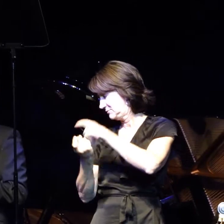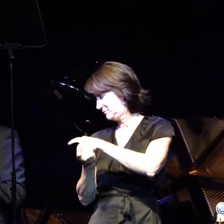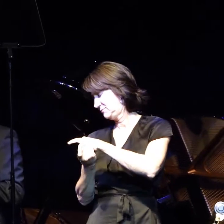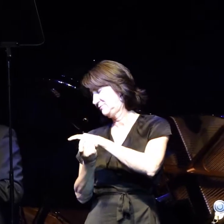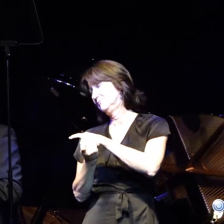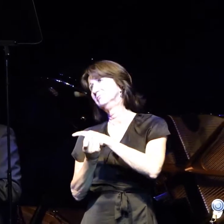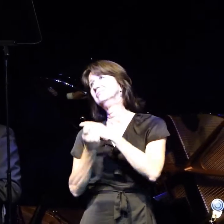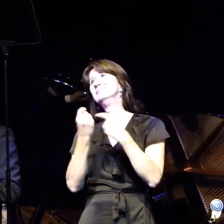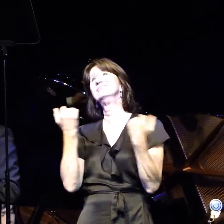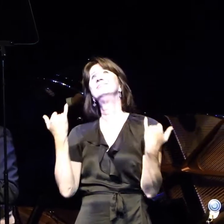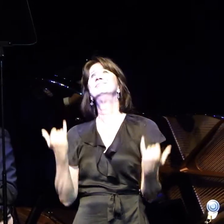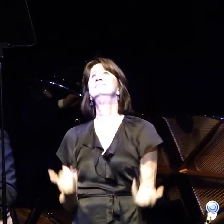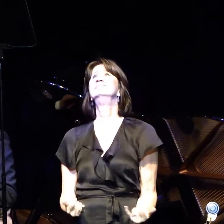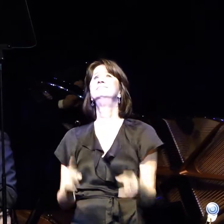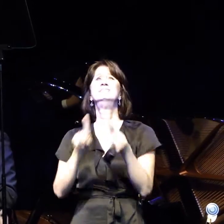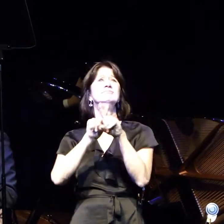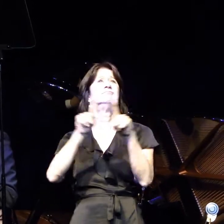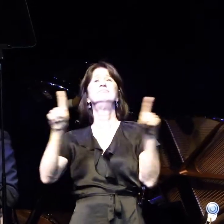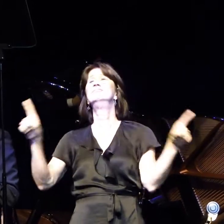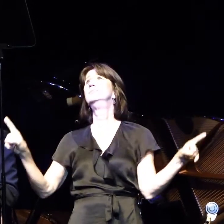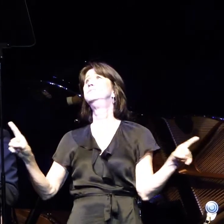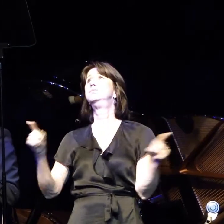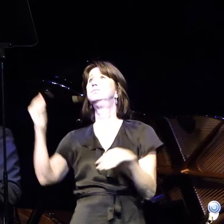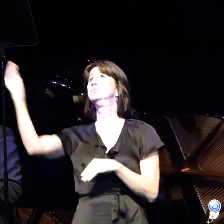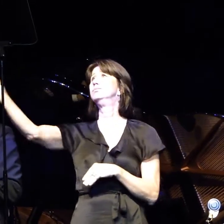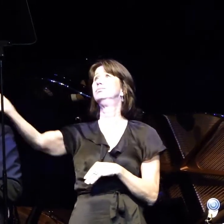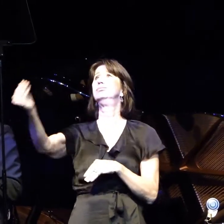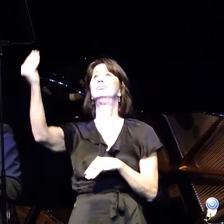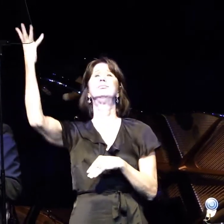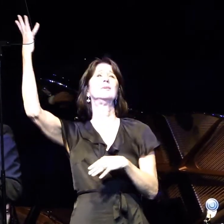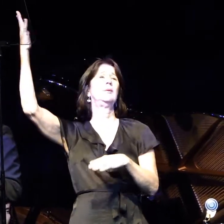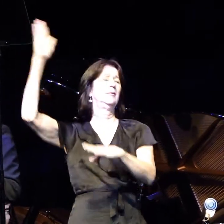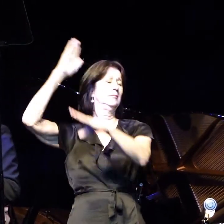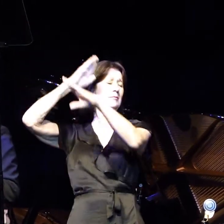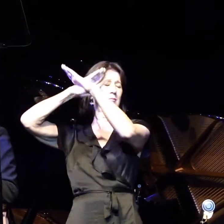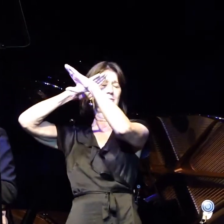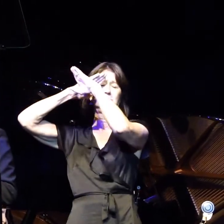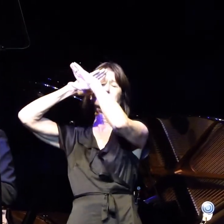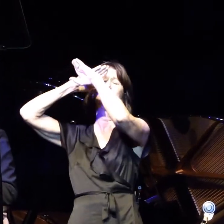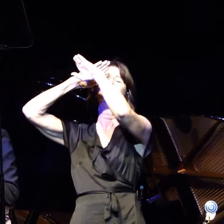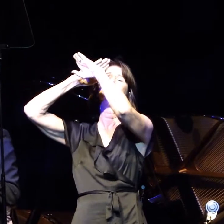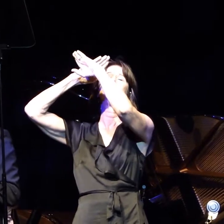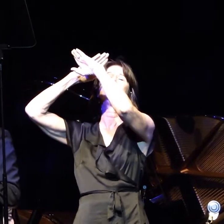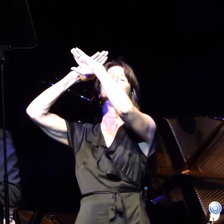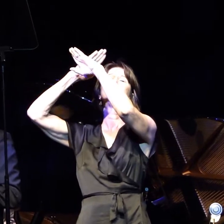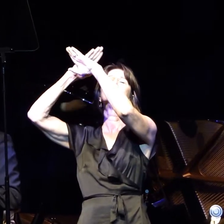but now they only block the sun.